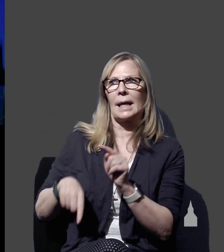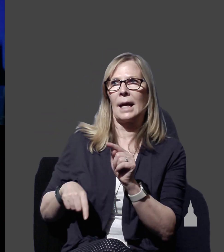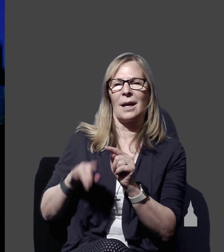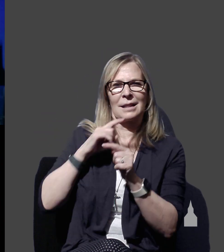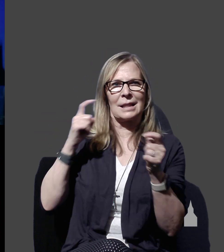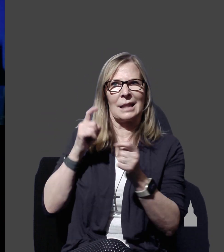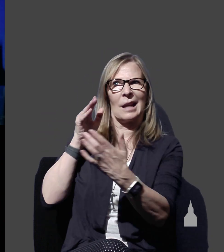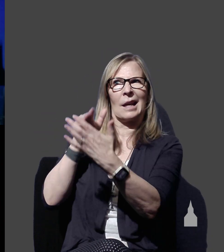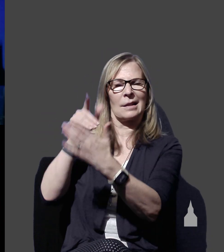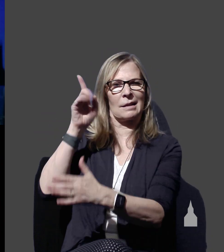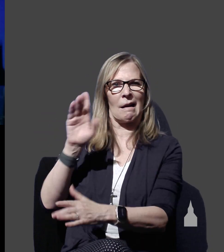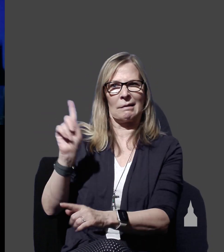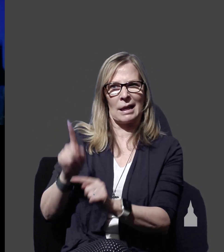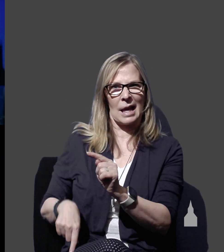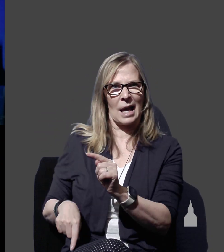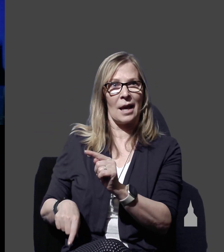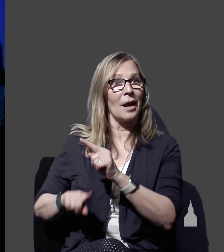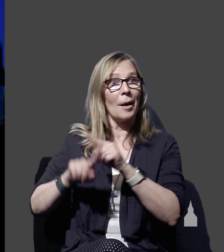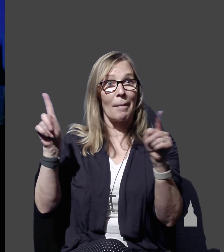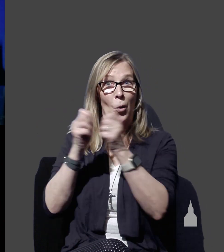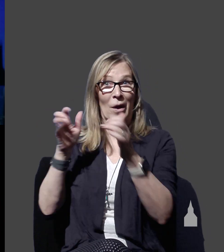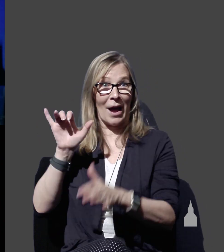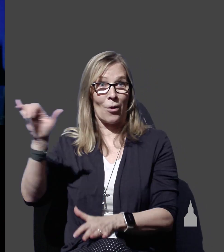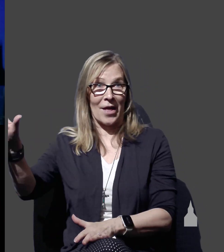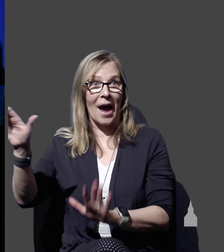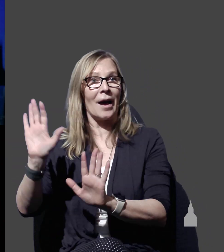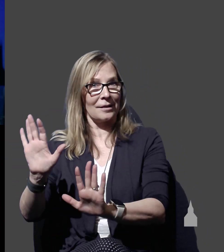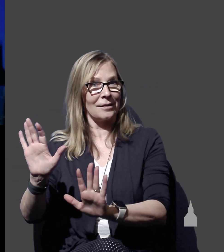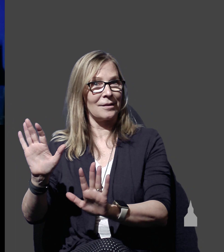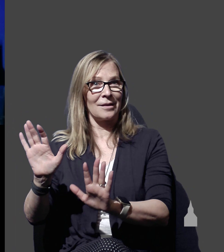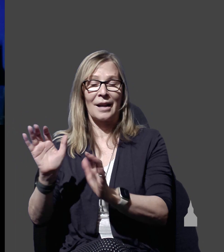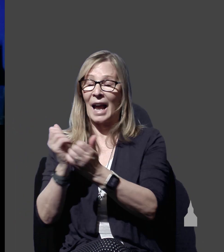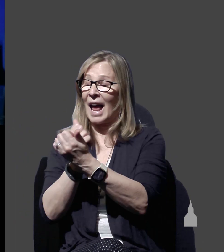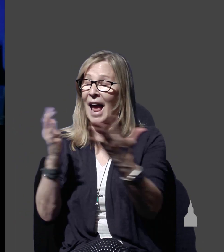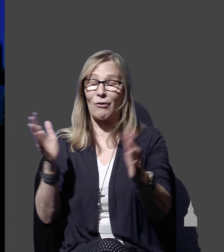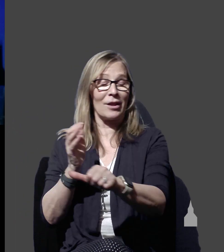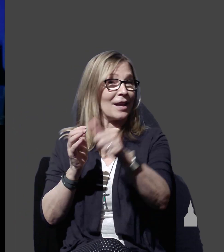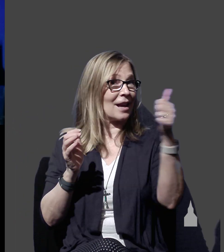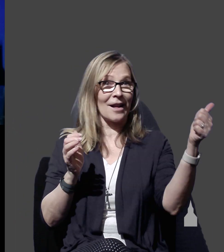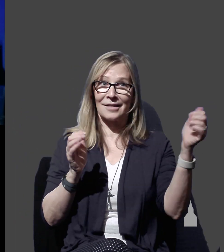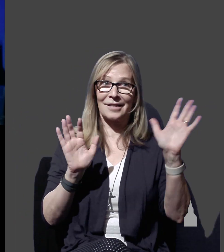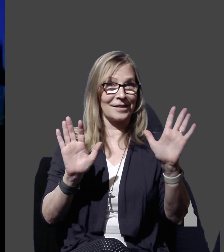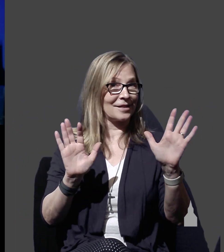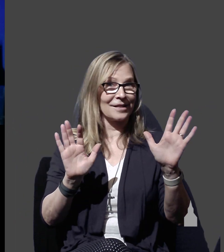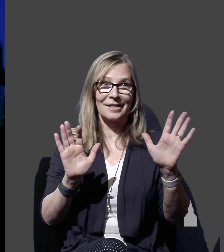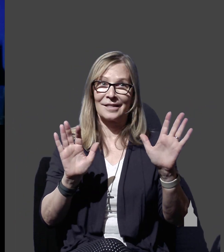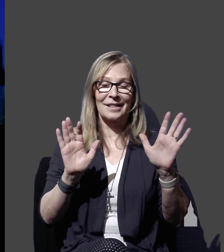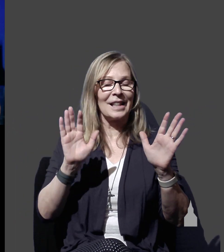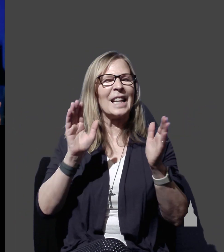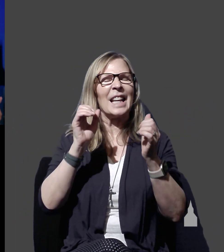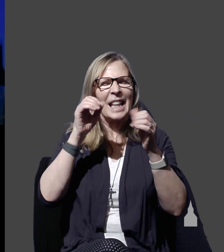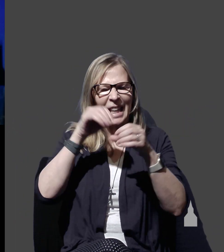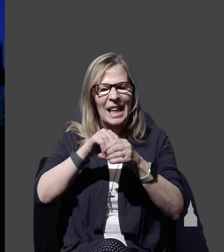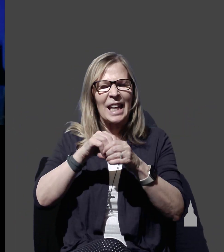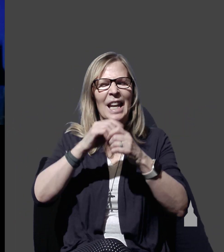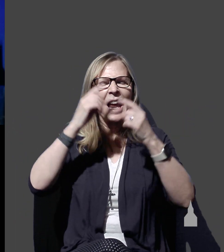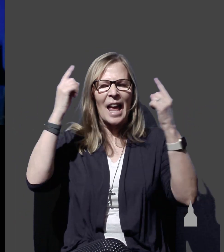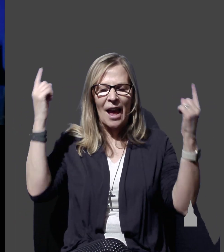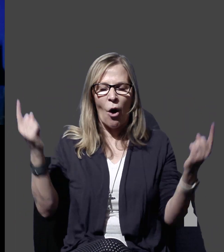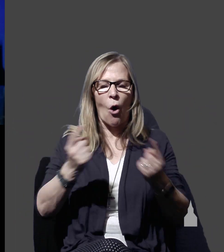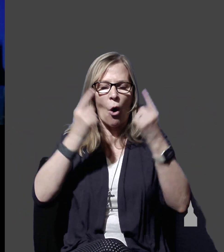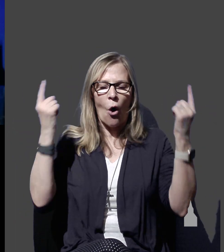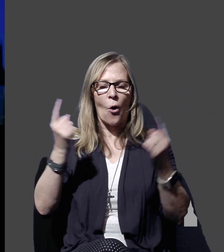against God. But absent something like that, we're told in all things